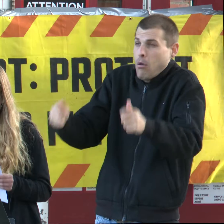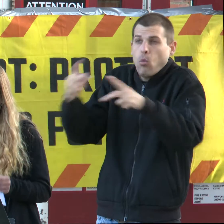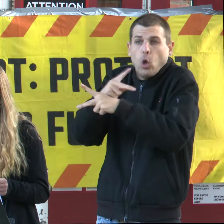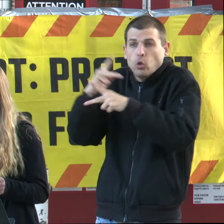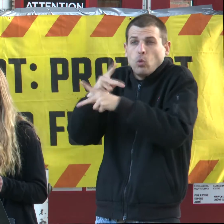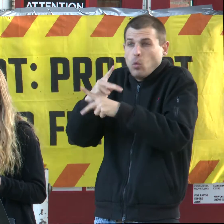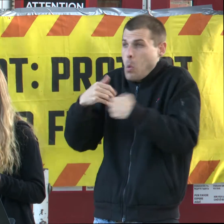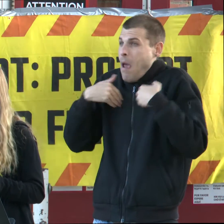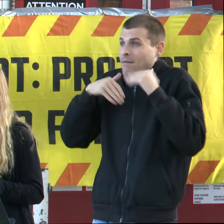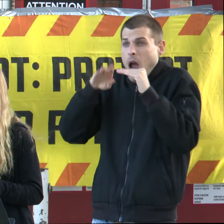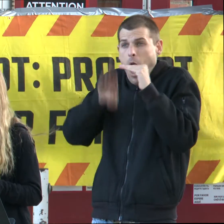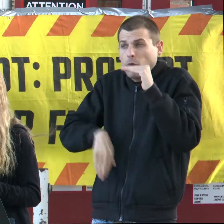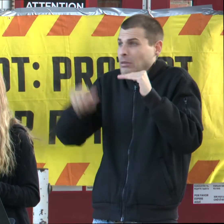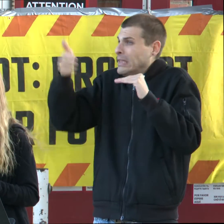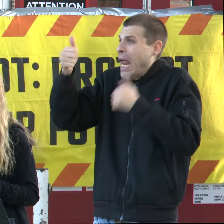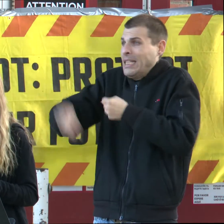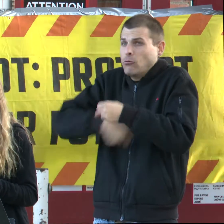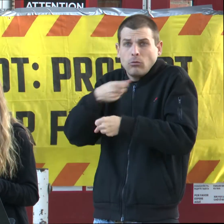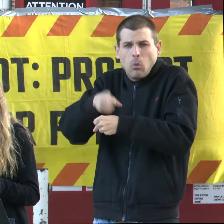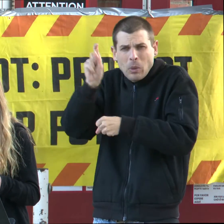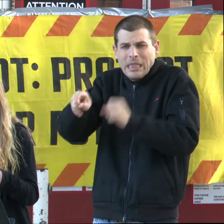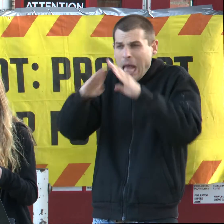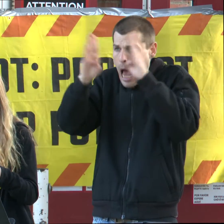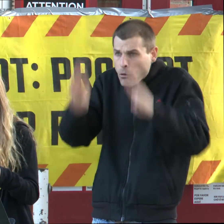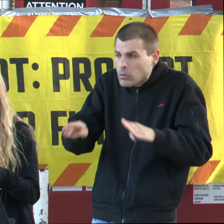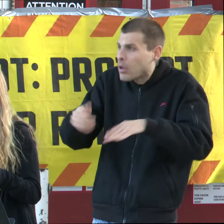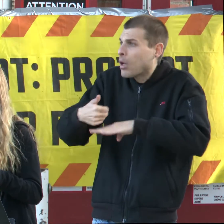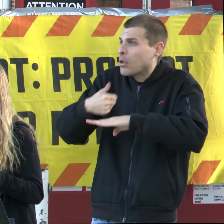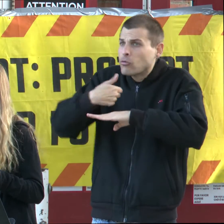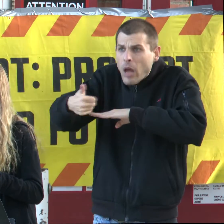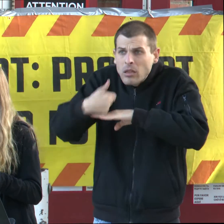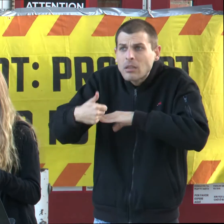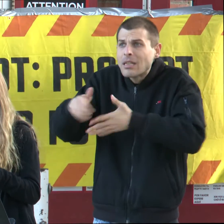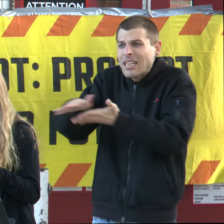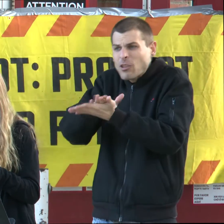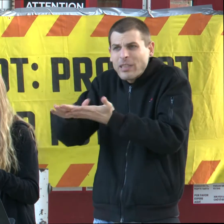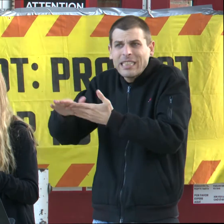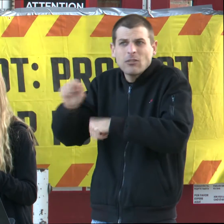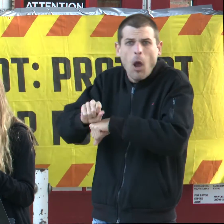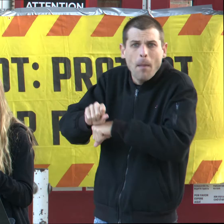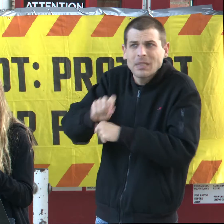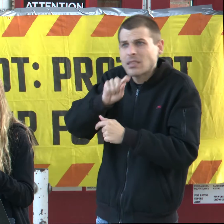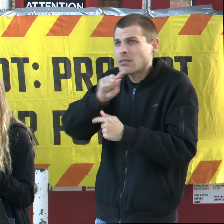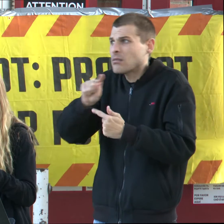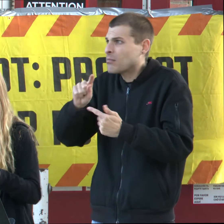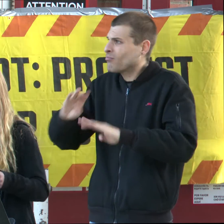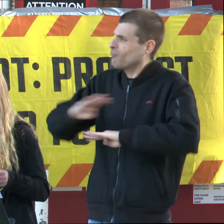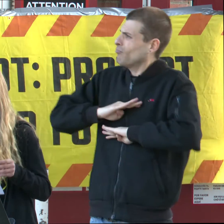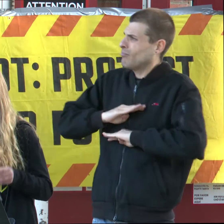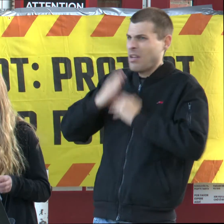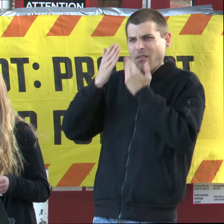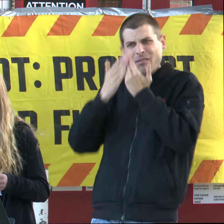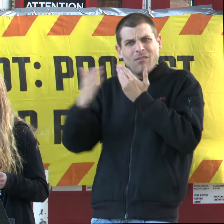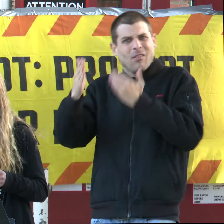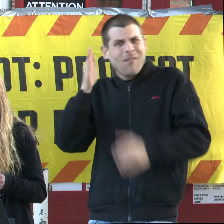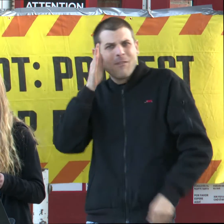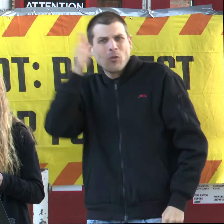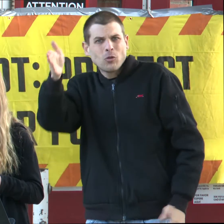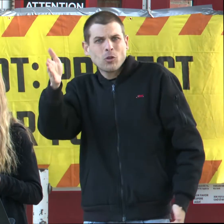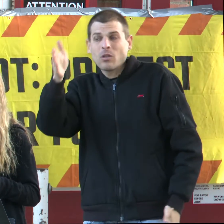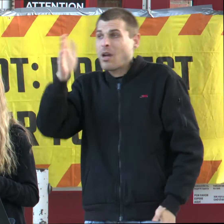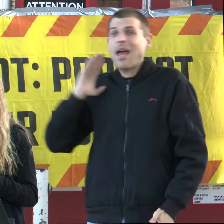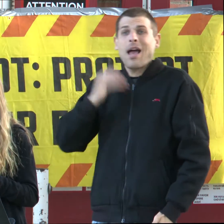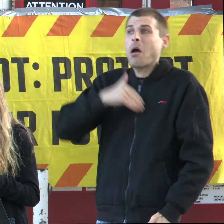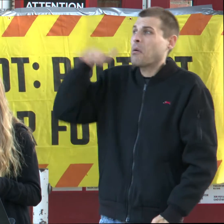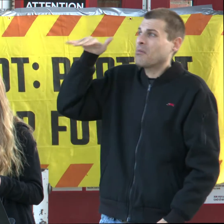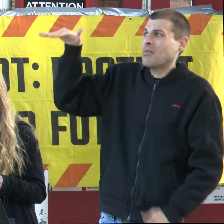need green jobs, affordable housing, public transportation. We need a livable future. We need leaders who will fight